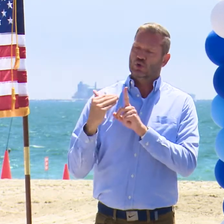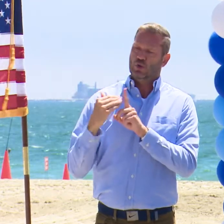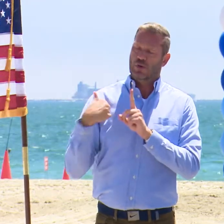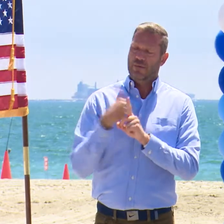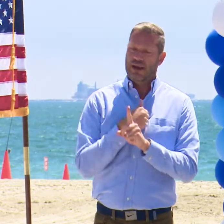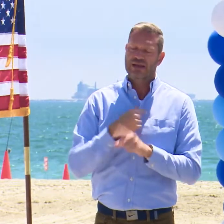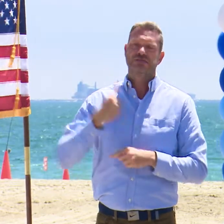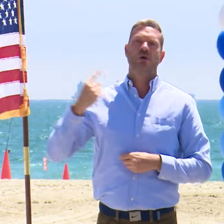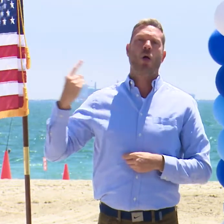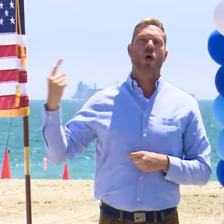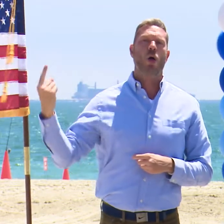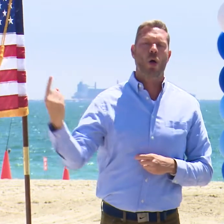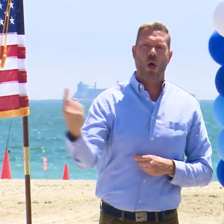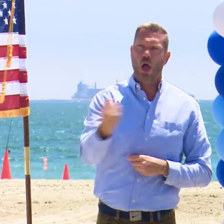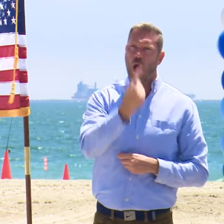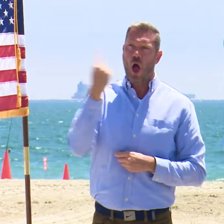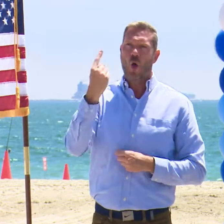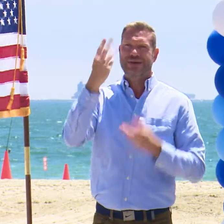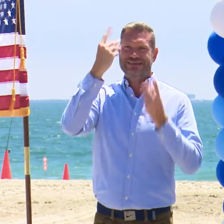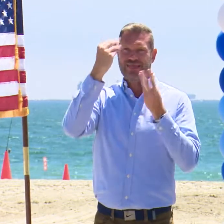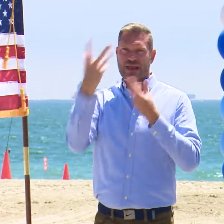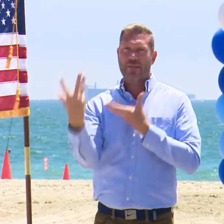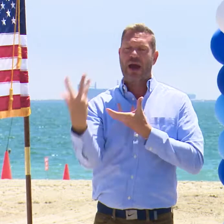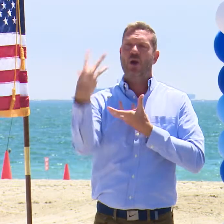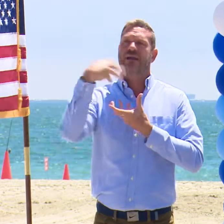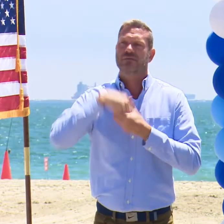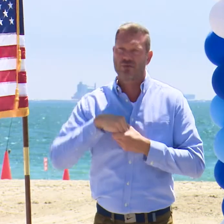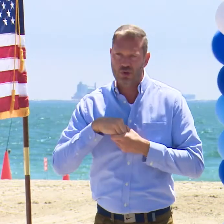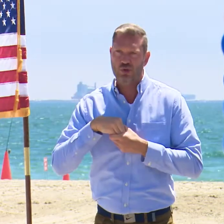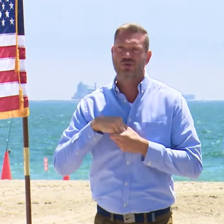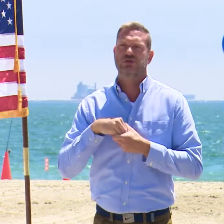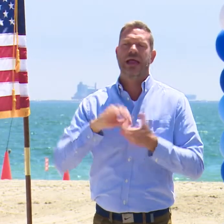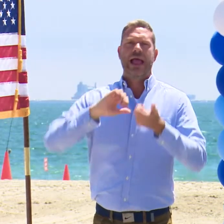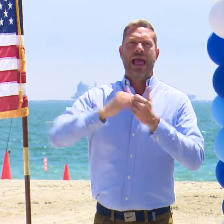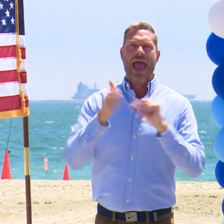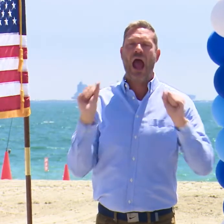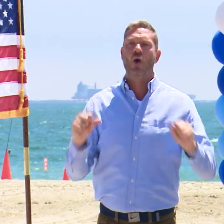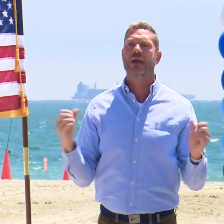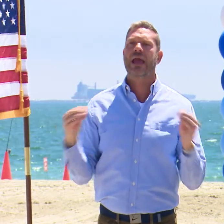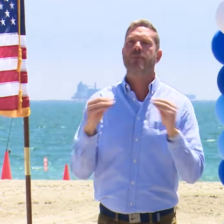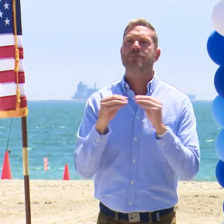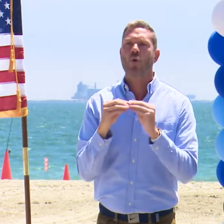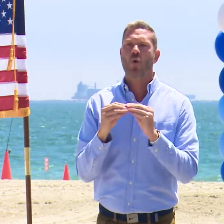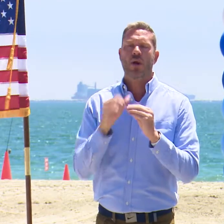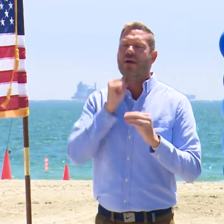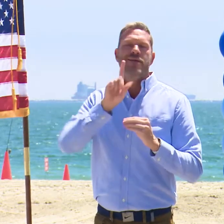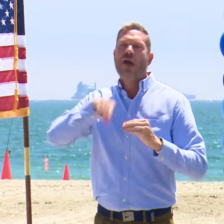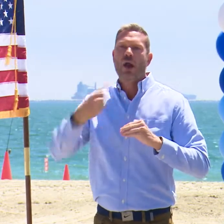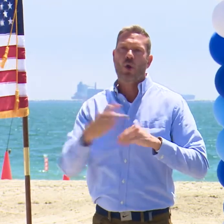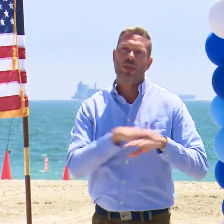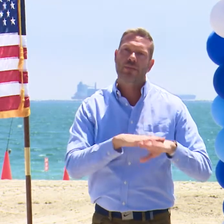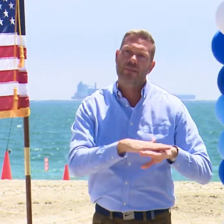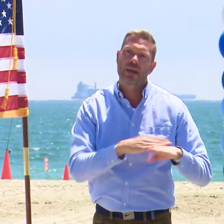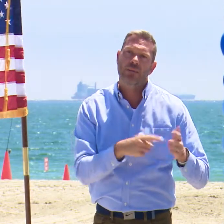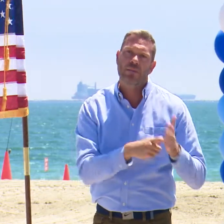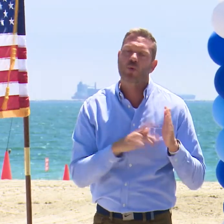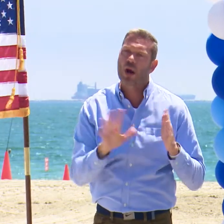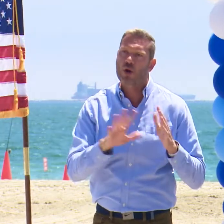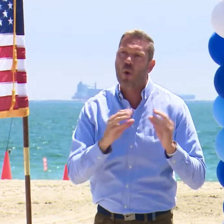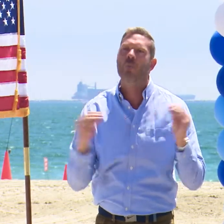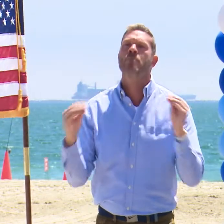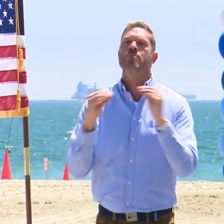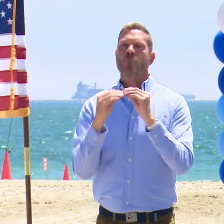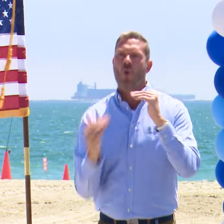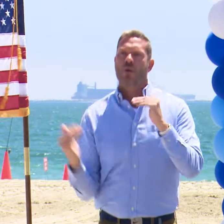always consider inclusivity. Always consider how you can do more than just the minimum. And I hear it over and over